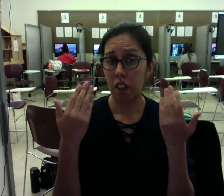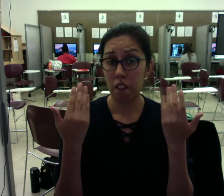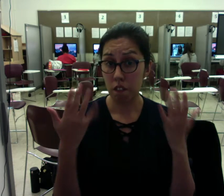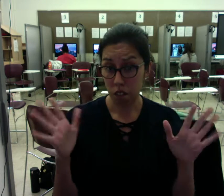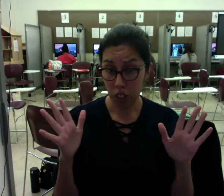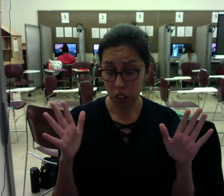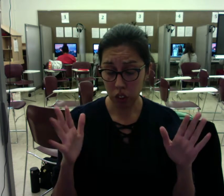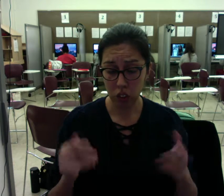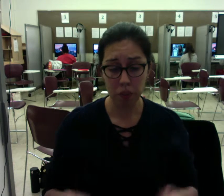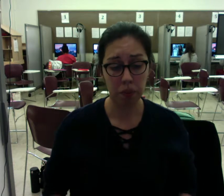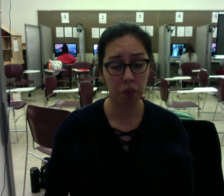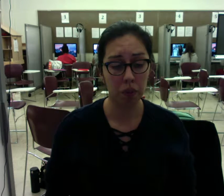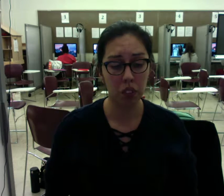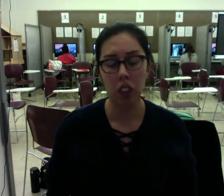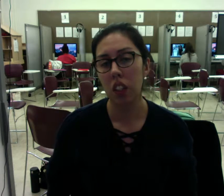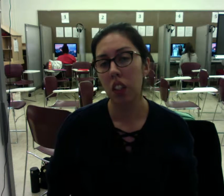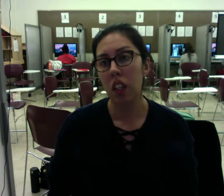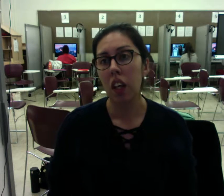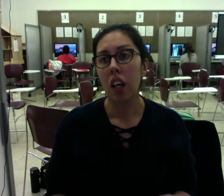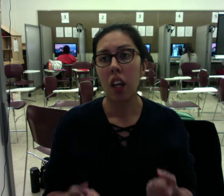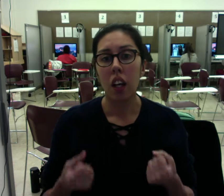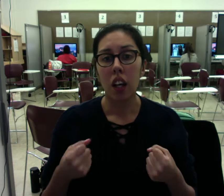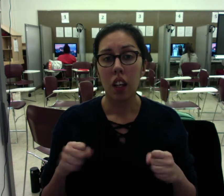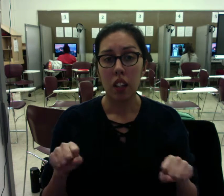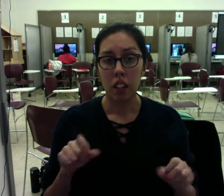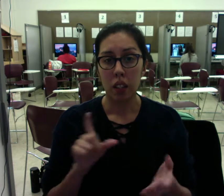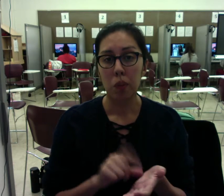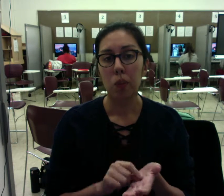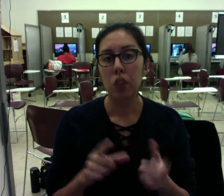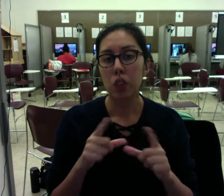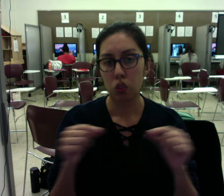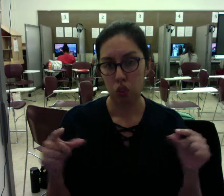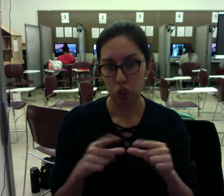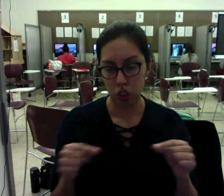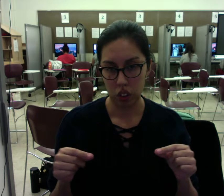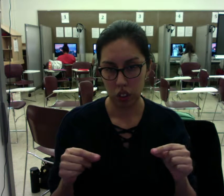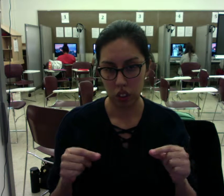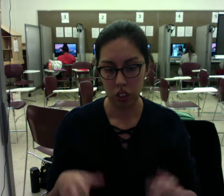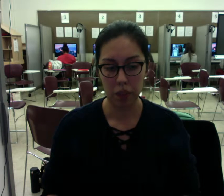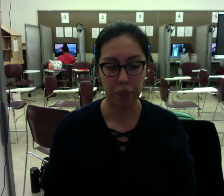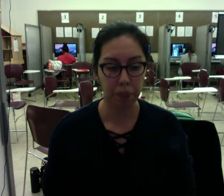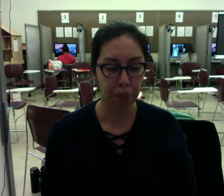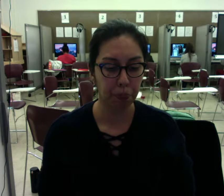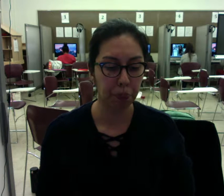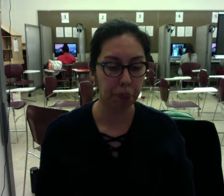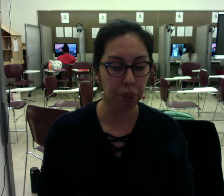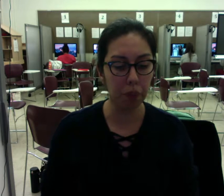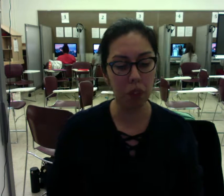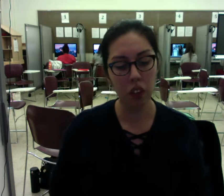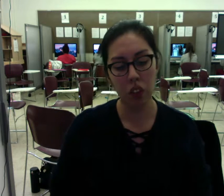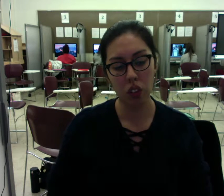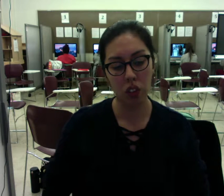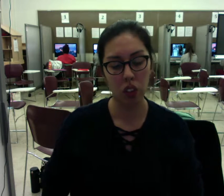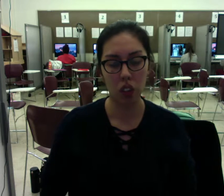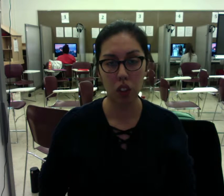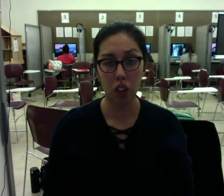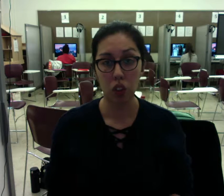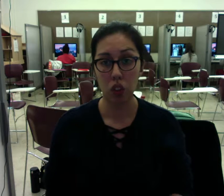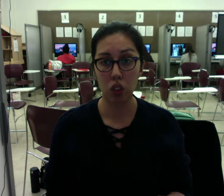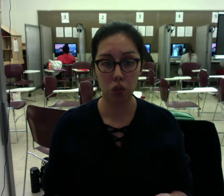once the information, as I said, has been input, is you then go through and do what's called the first edit. And what that is that you go back and check to ensure that